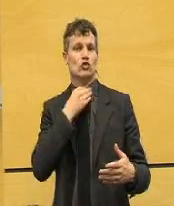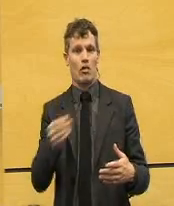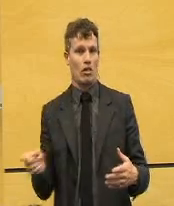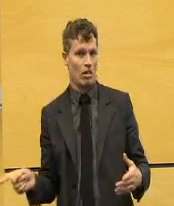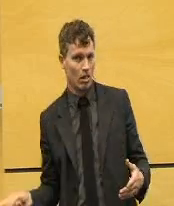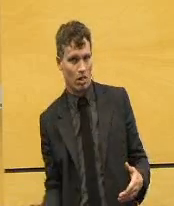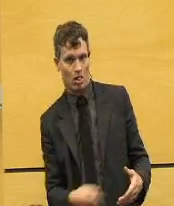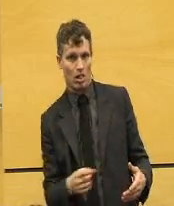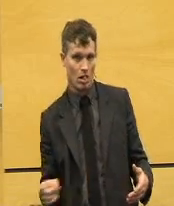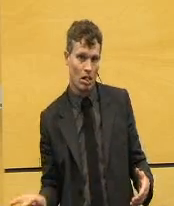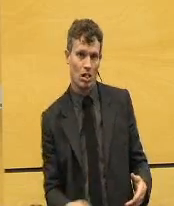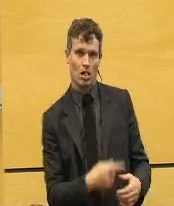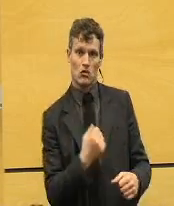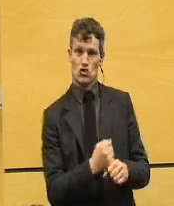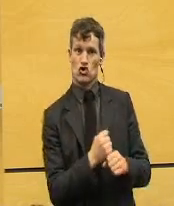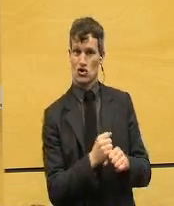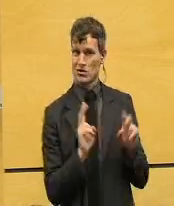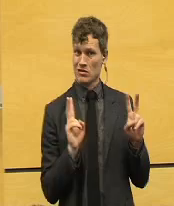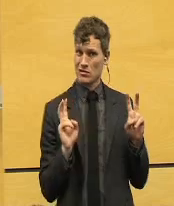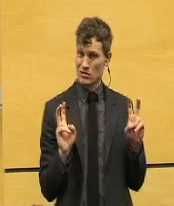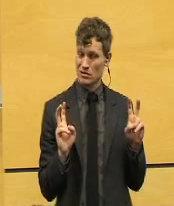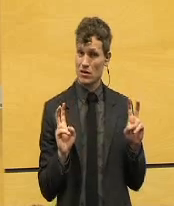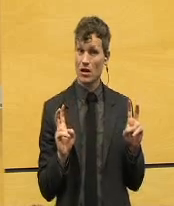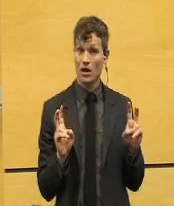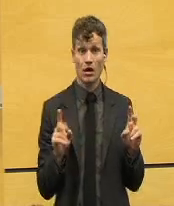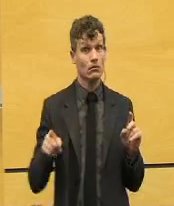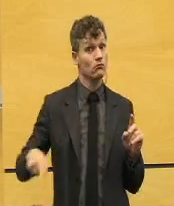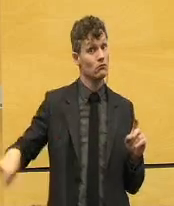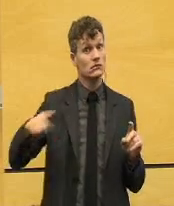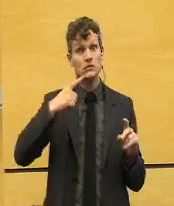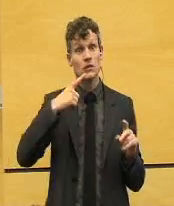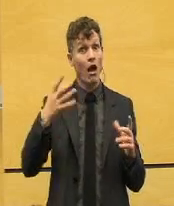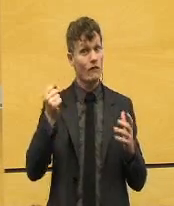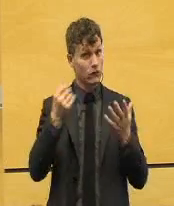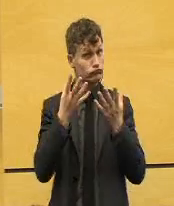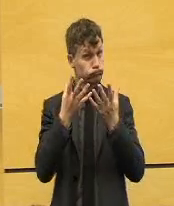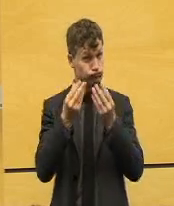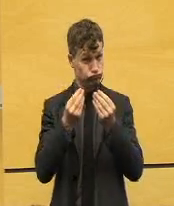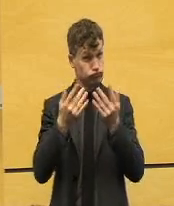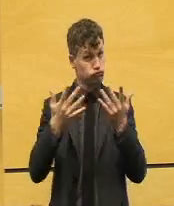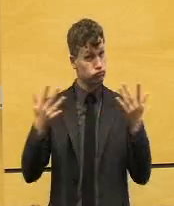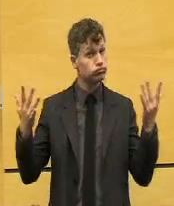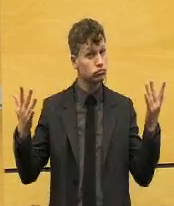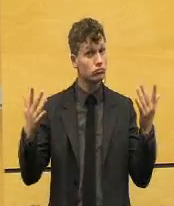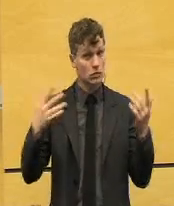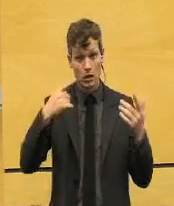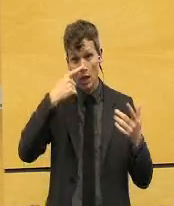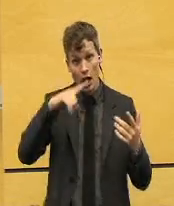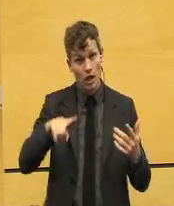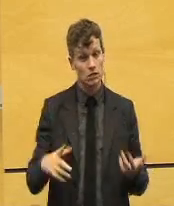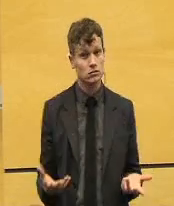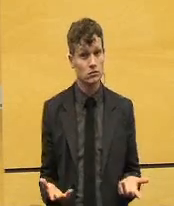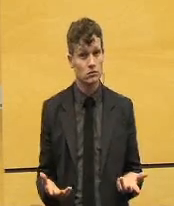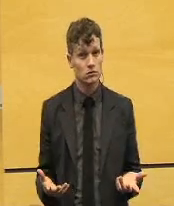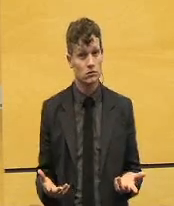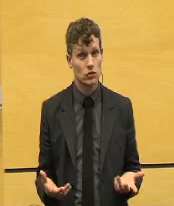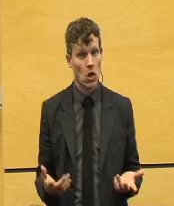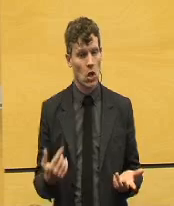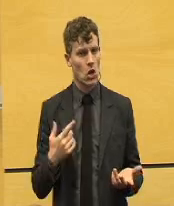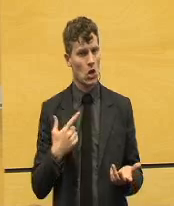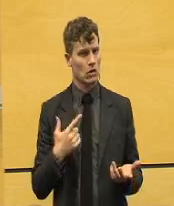They referred to quite a large number of such cases. With this in mind, I would like to know